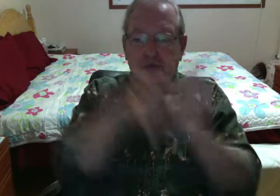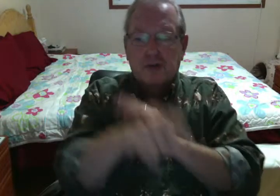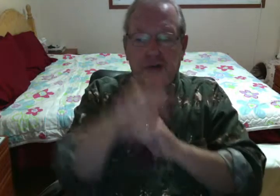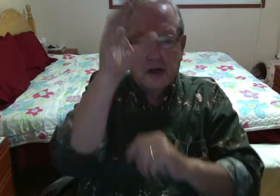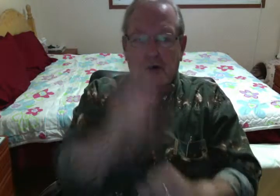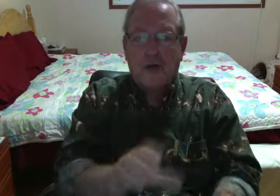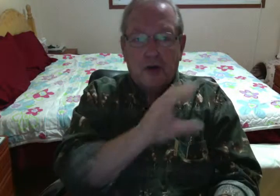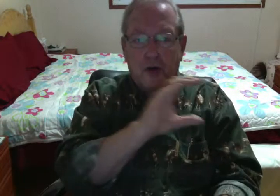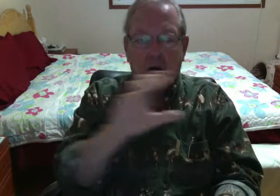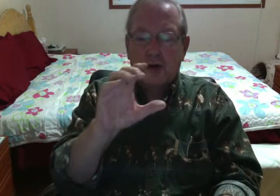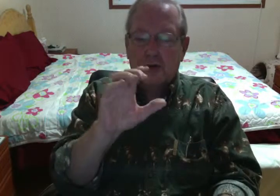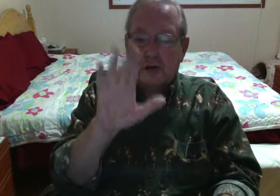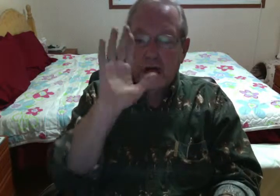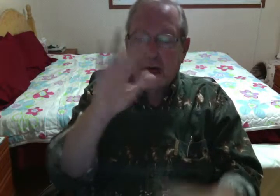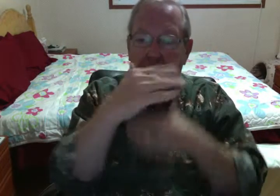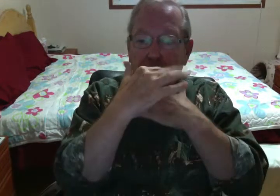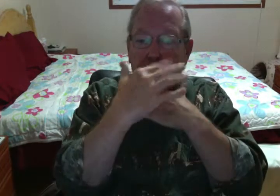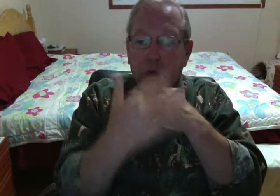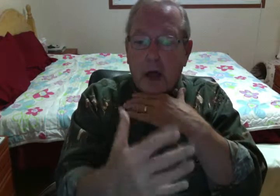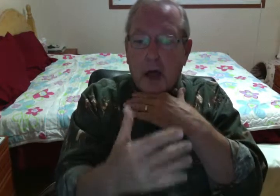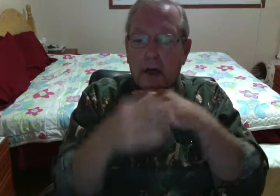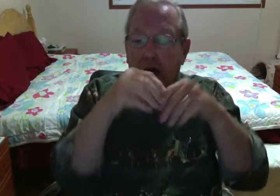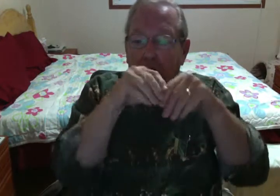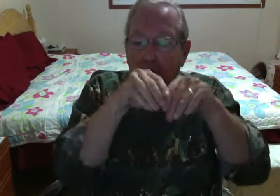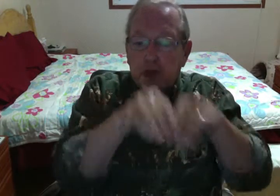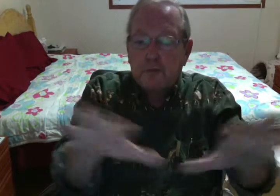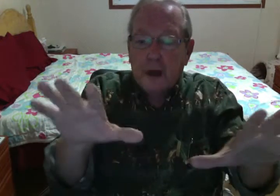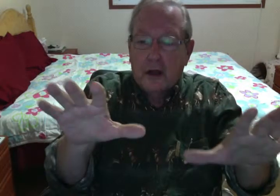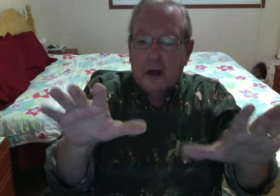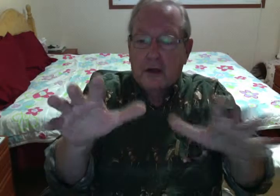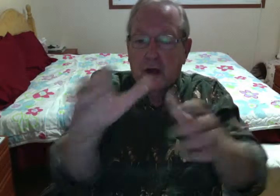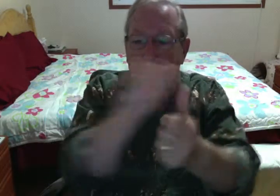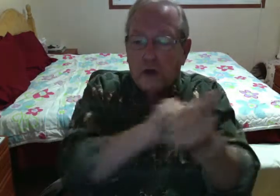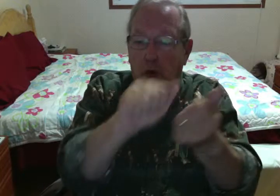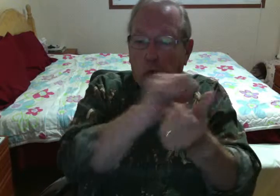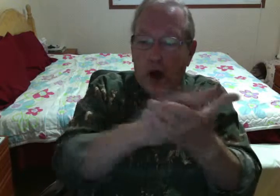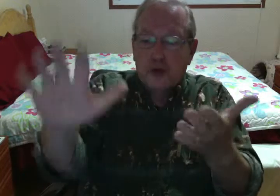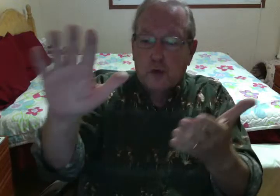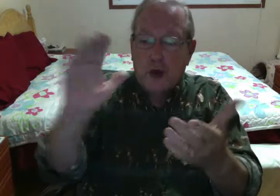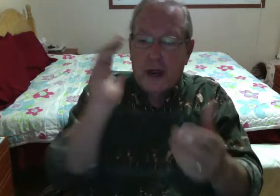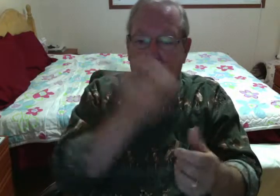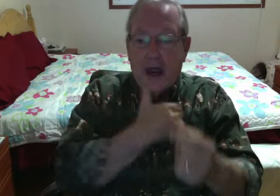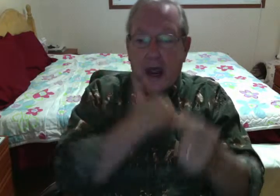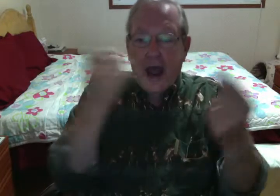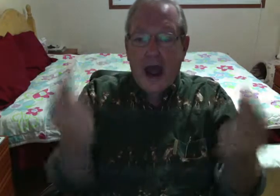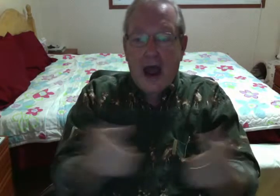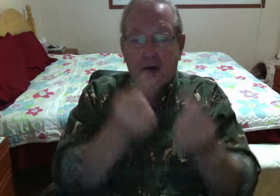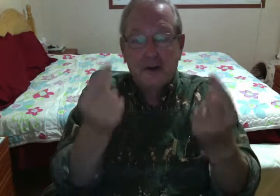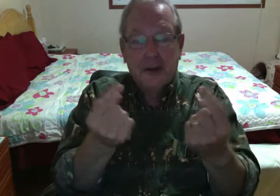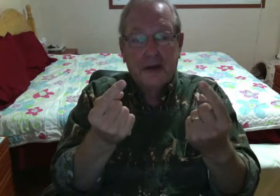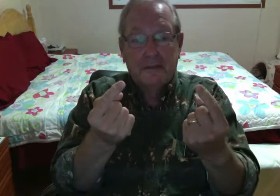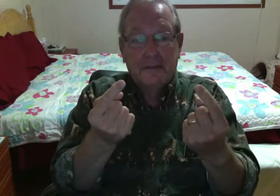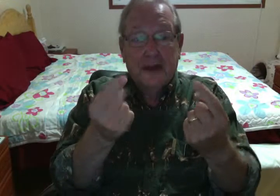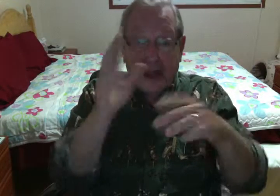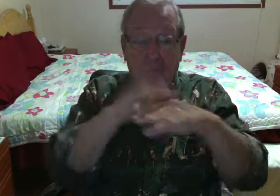was killed on the cross, his blood was spilled to wash away our sin. It was